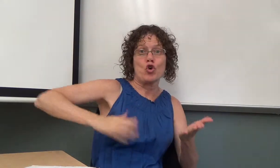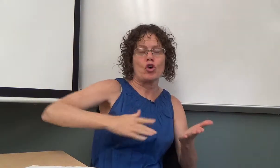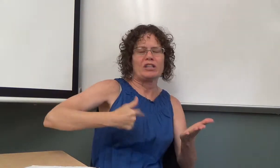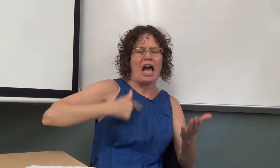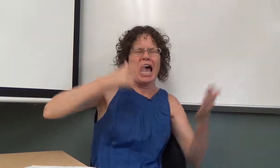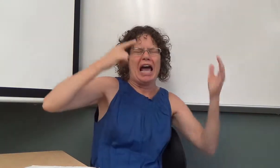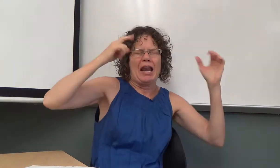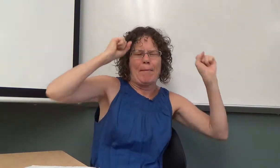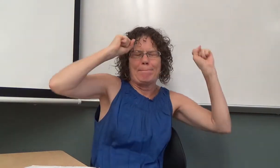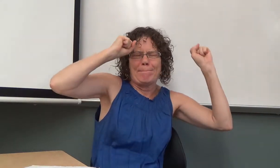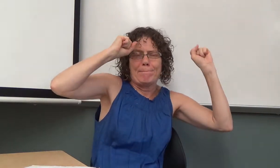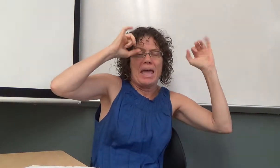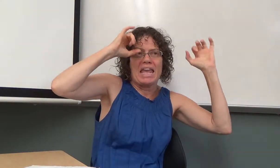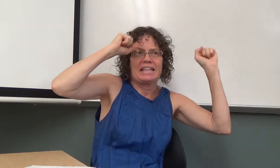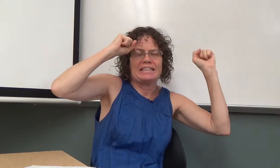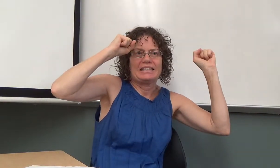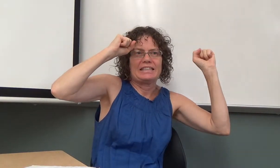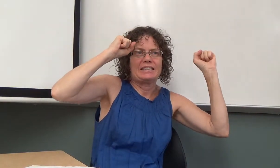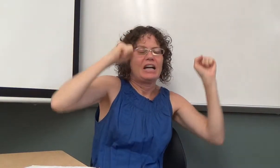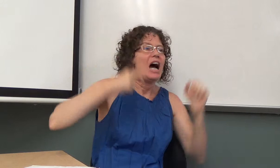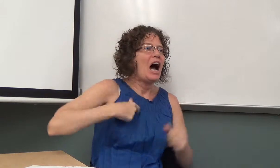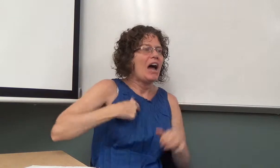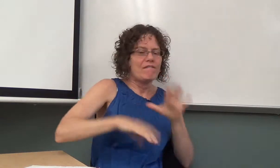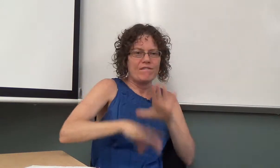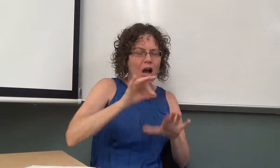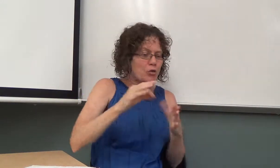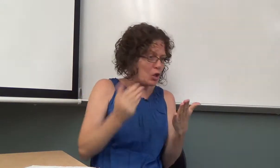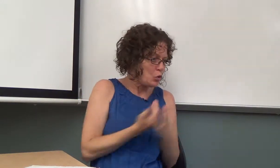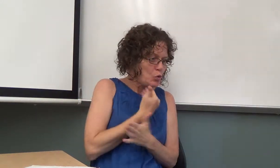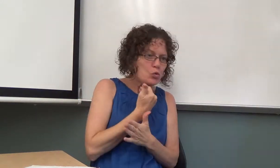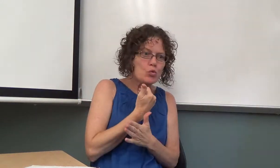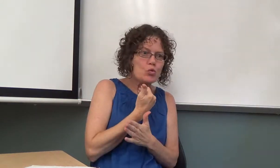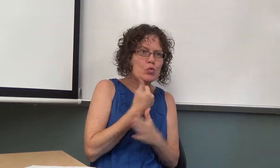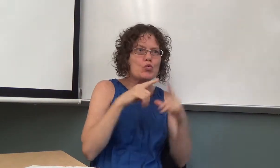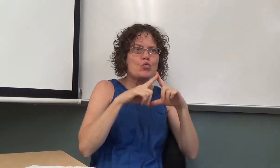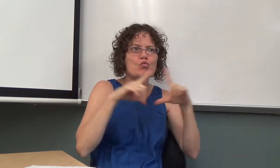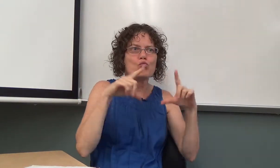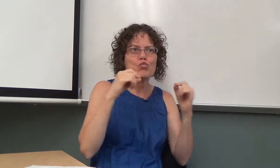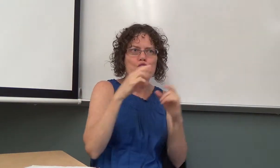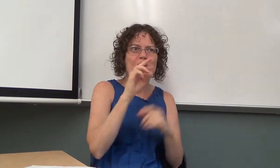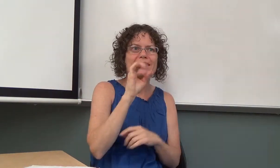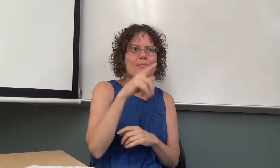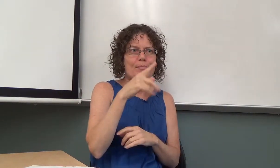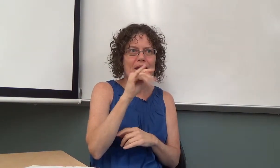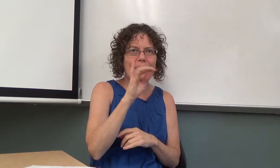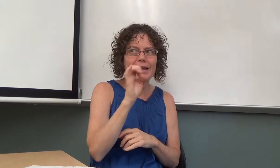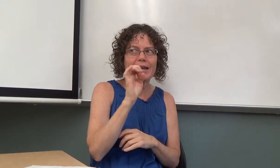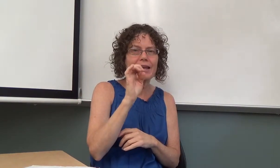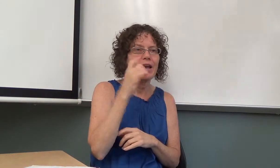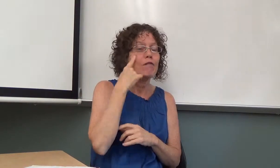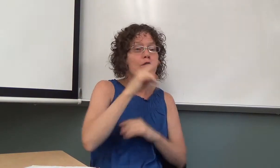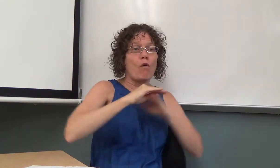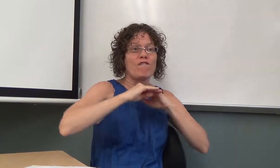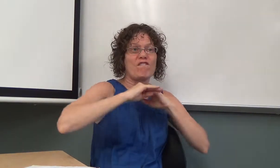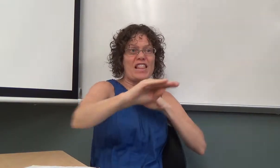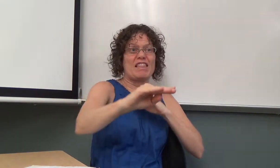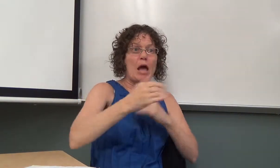amazing, or how about this? I found a new recipe for flatbread.